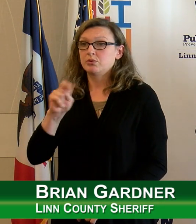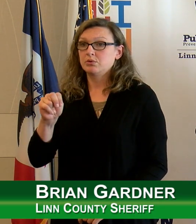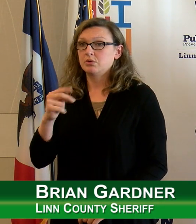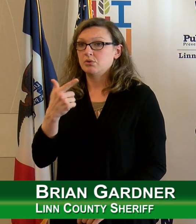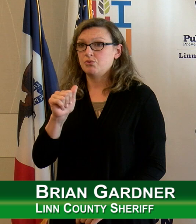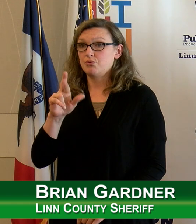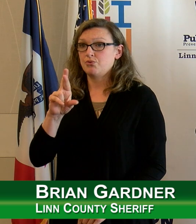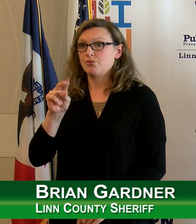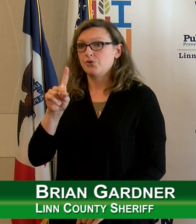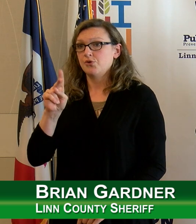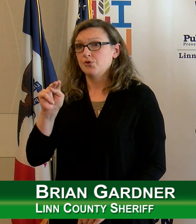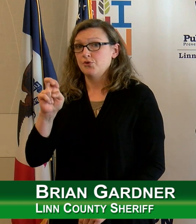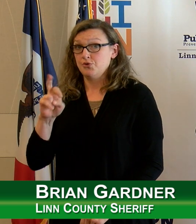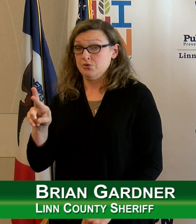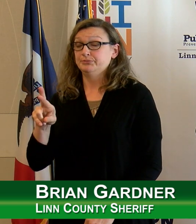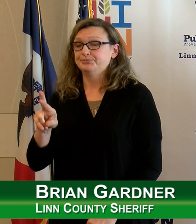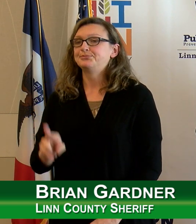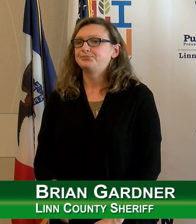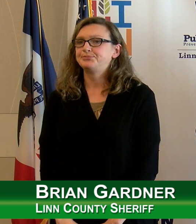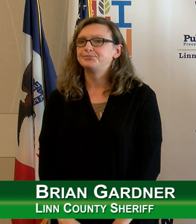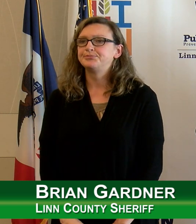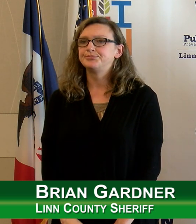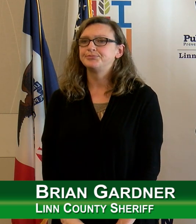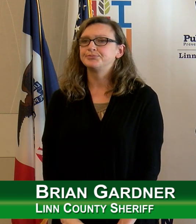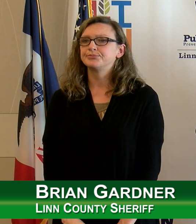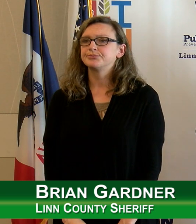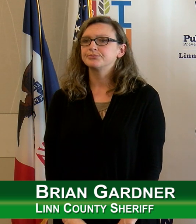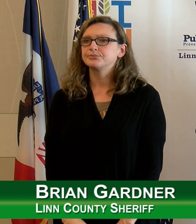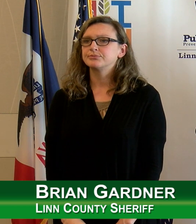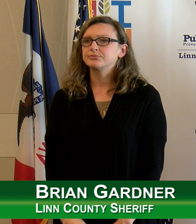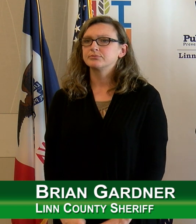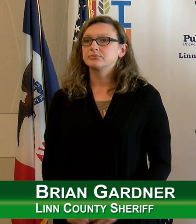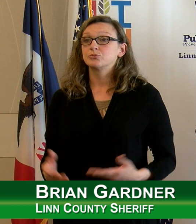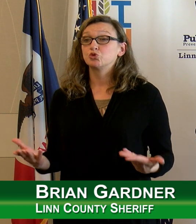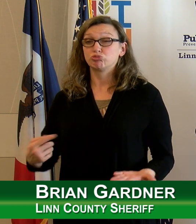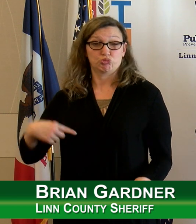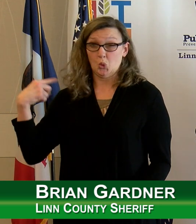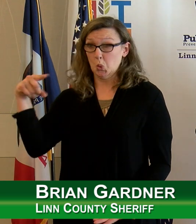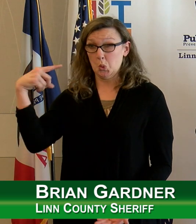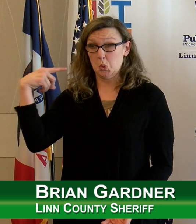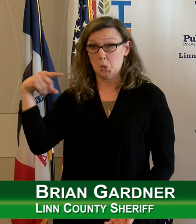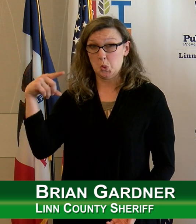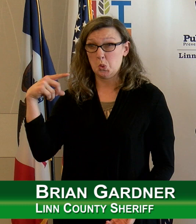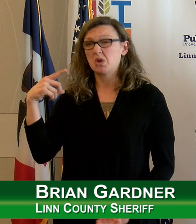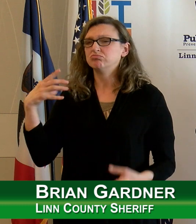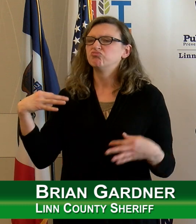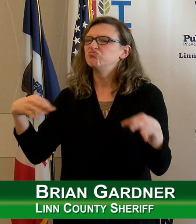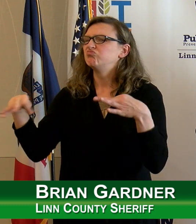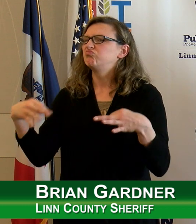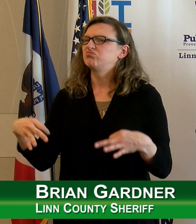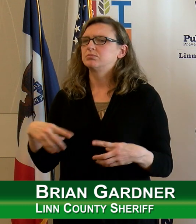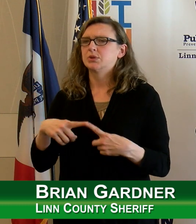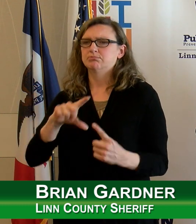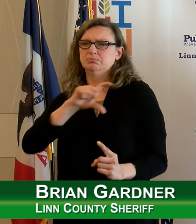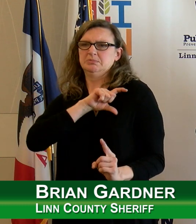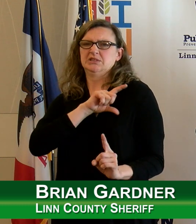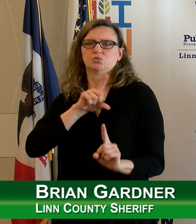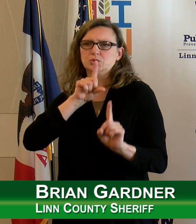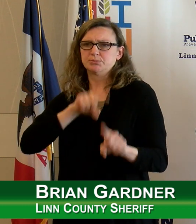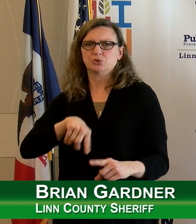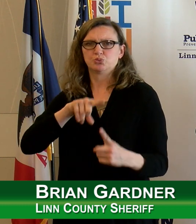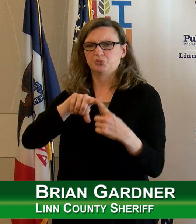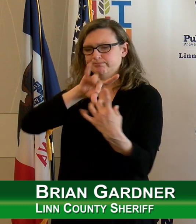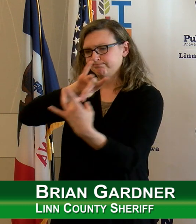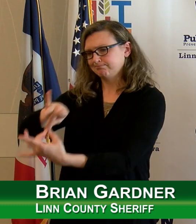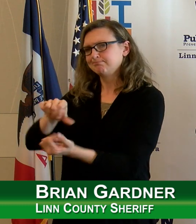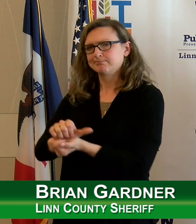and I've been asked to come and talk a little bit about the law enforcement perspective as it applies to the COVID-19 pandemic. One of the